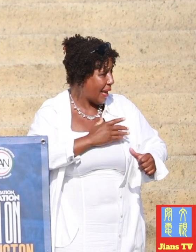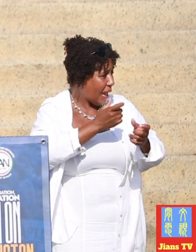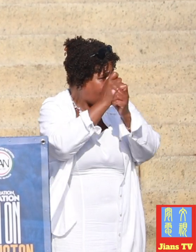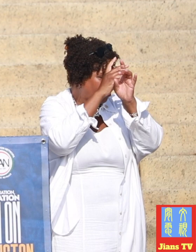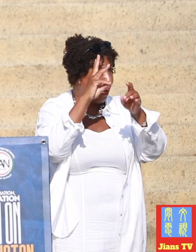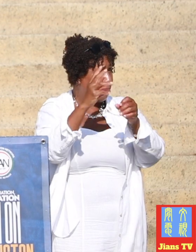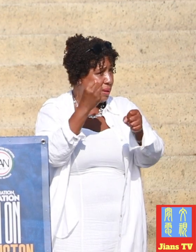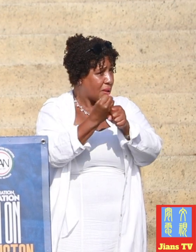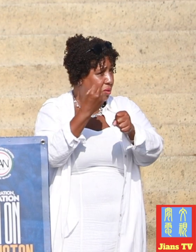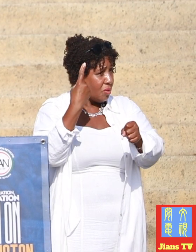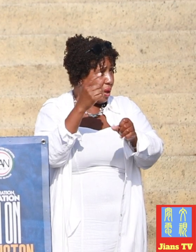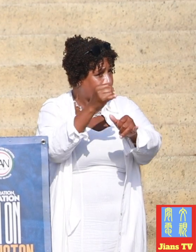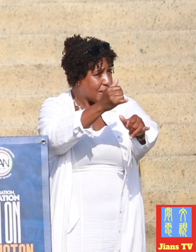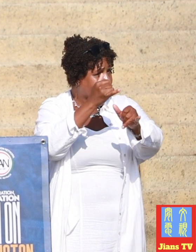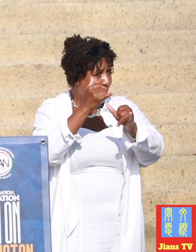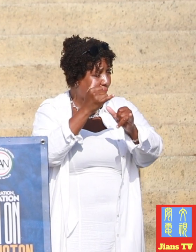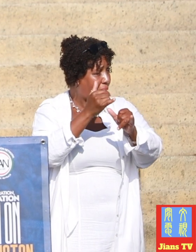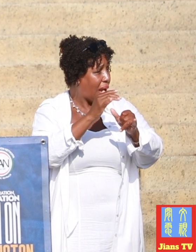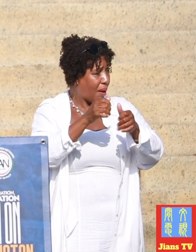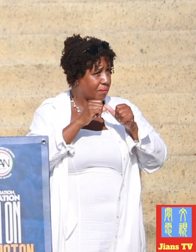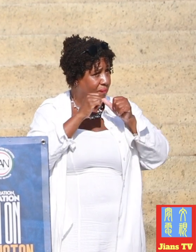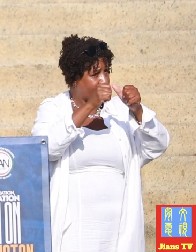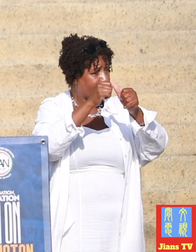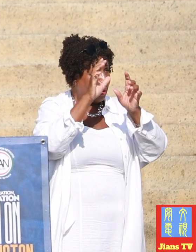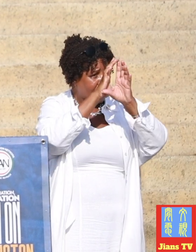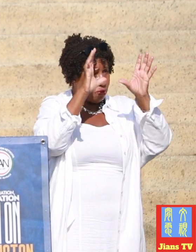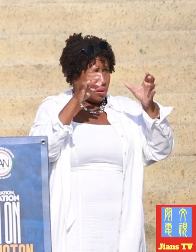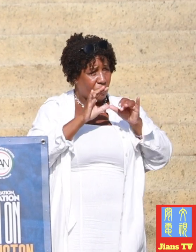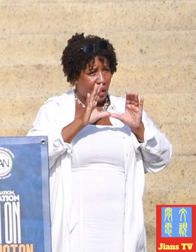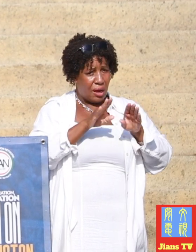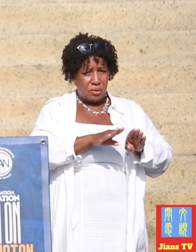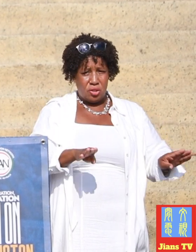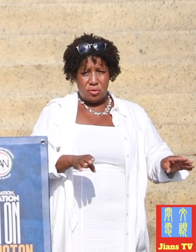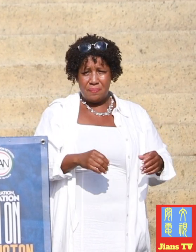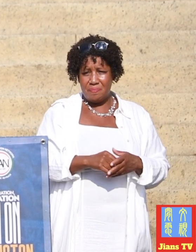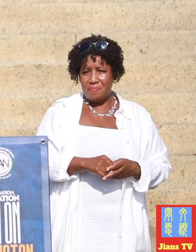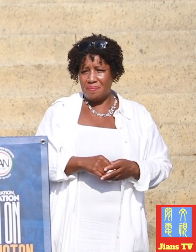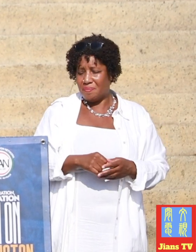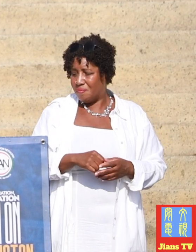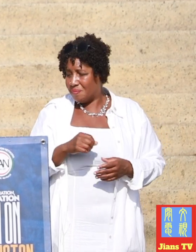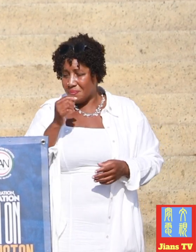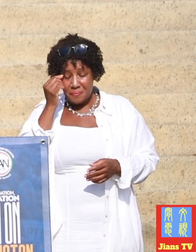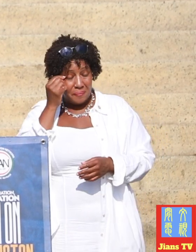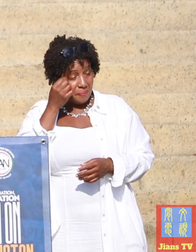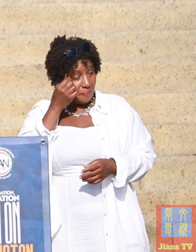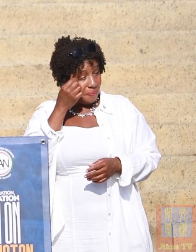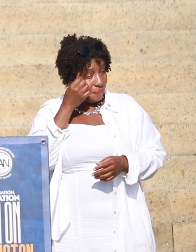of 60 years ago and the dreams that we have for our children today. No, that's not true.